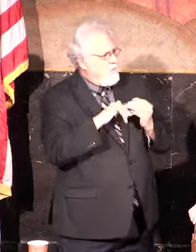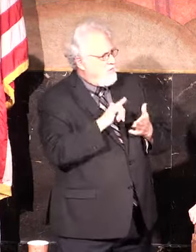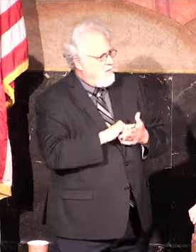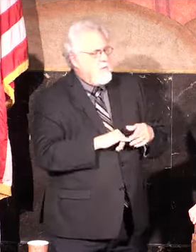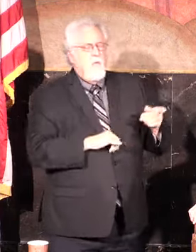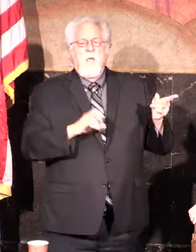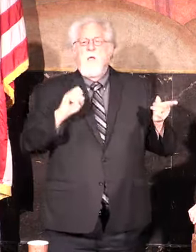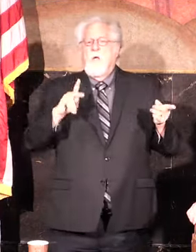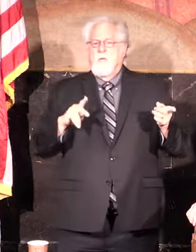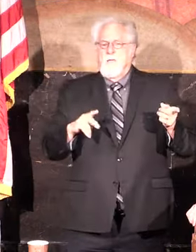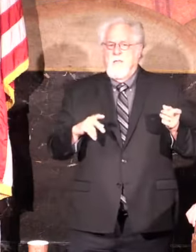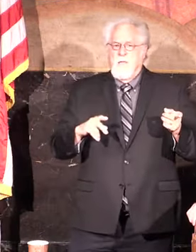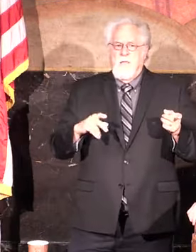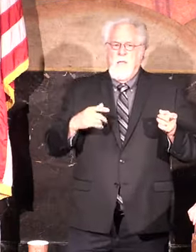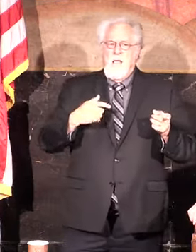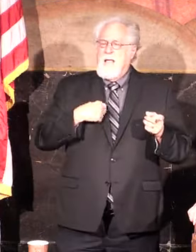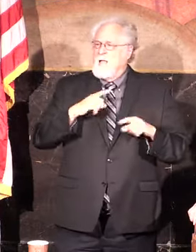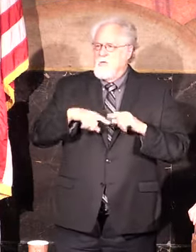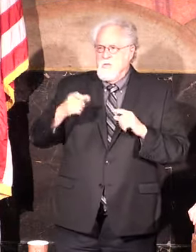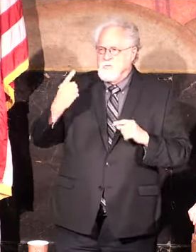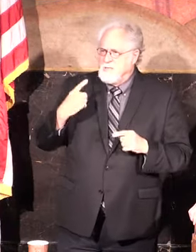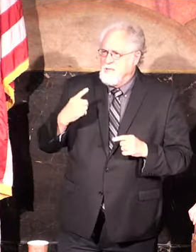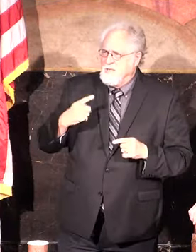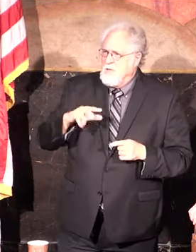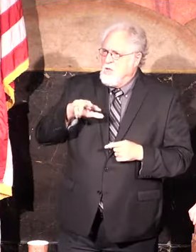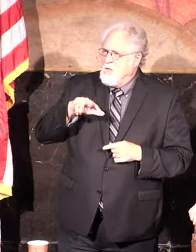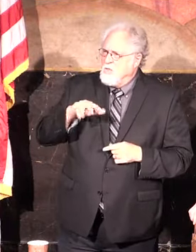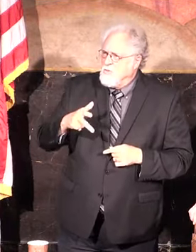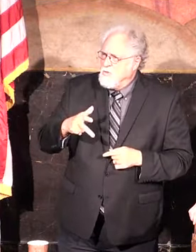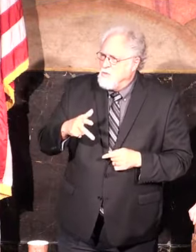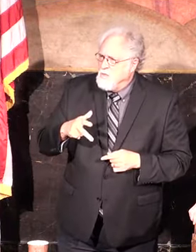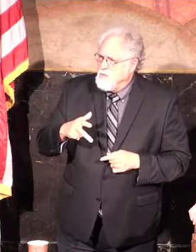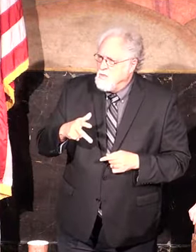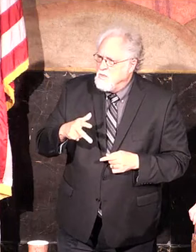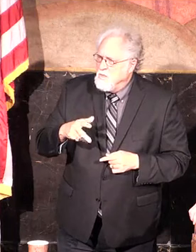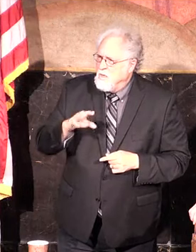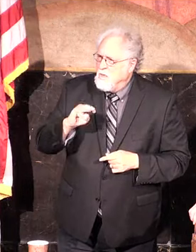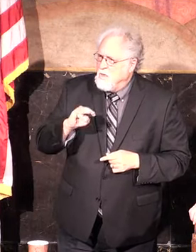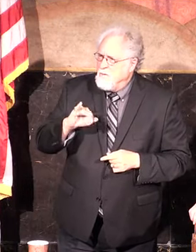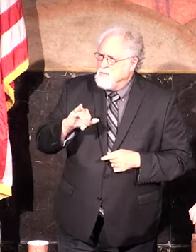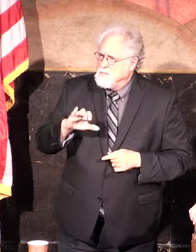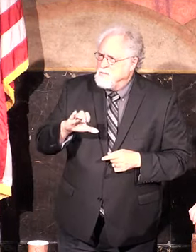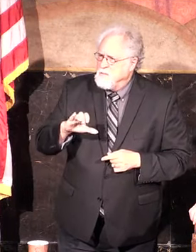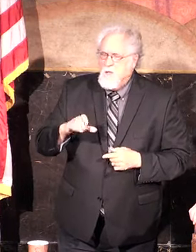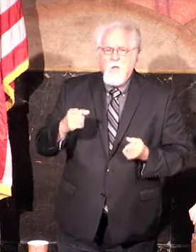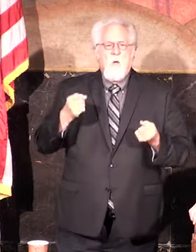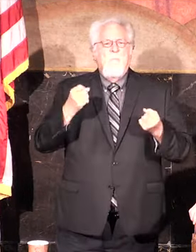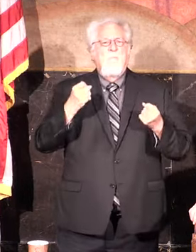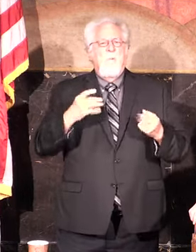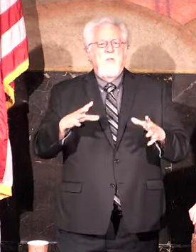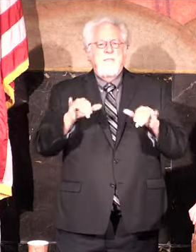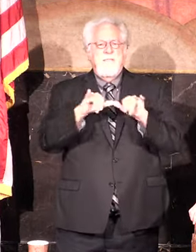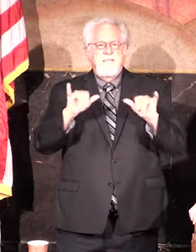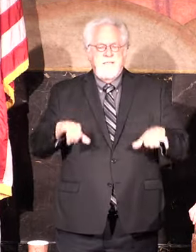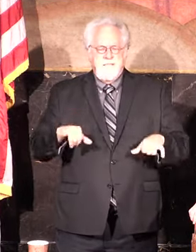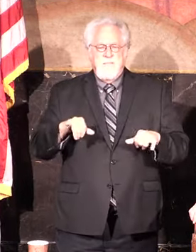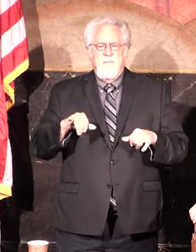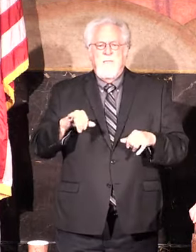Okay, so I couldn't understand you. The third death of what kind? MIS-C. Oh, the multi-system